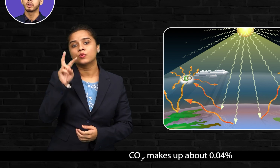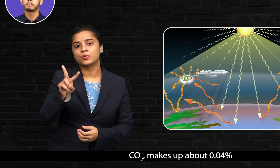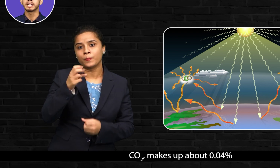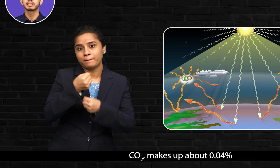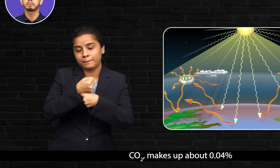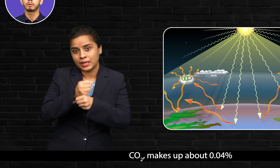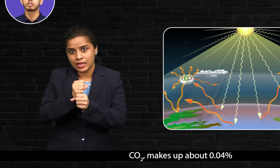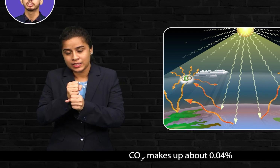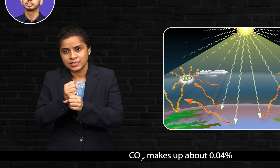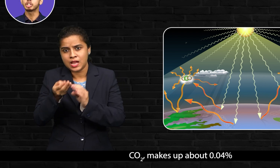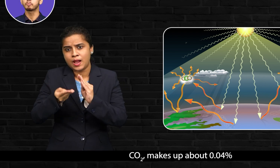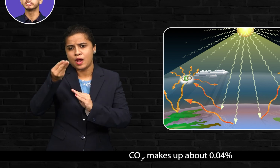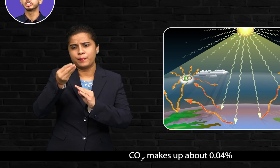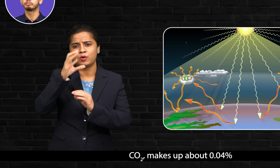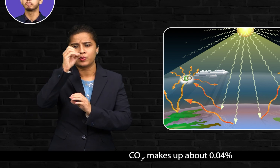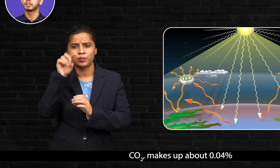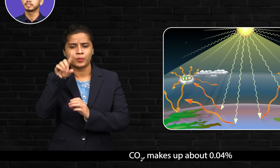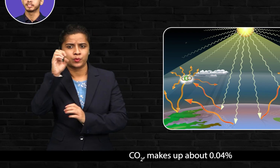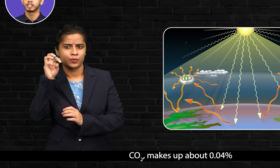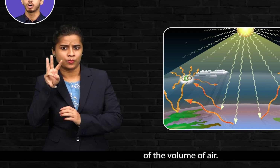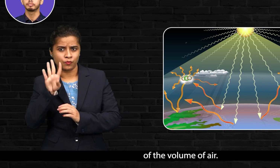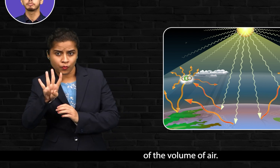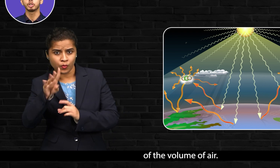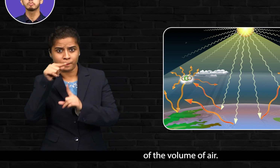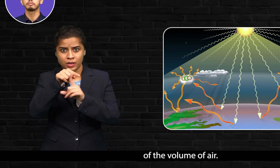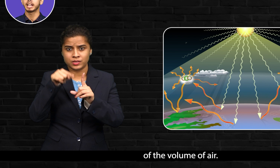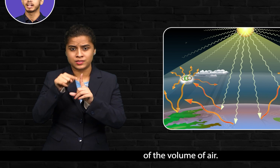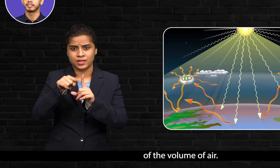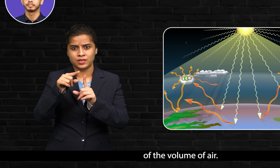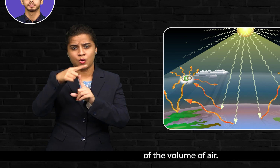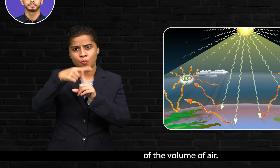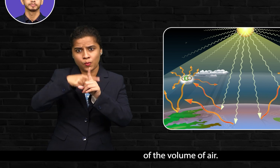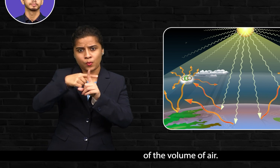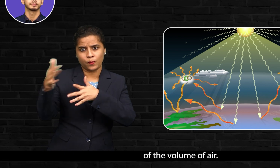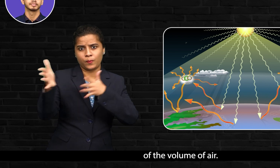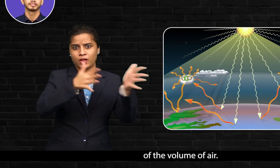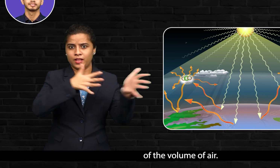CO2 makes up about 0.04% of the volume of air.